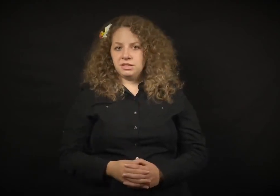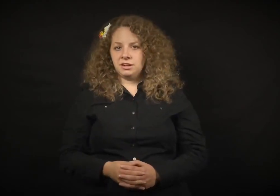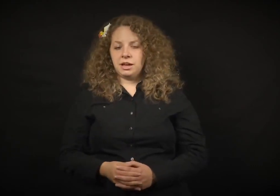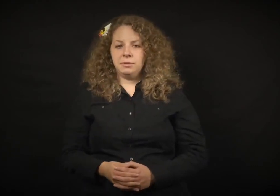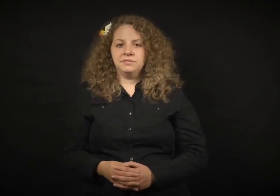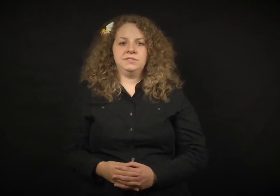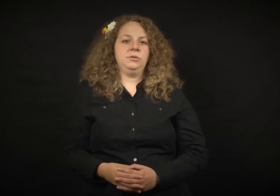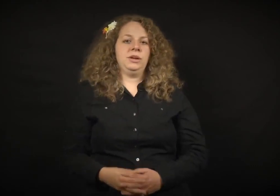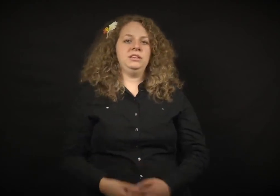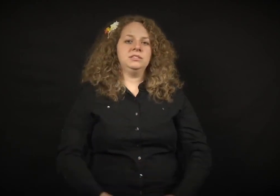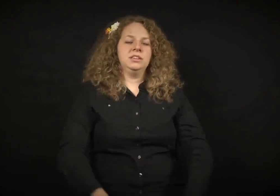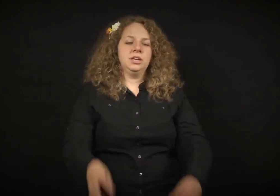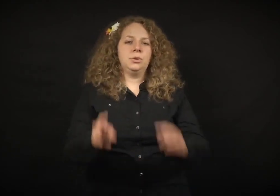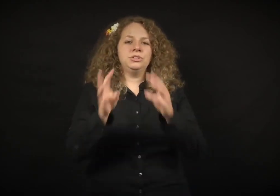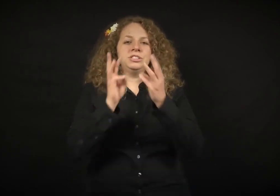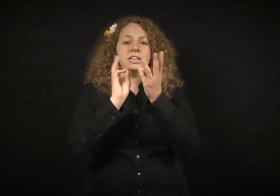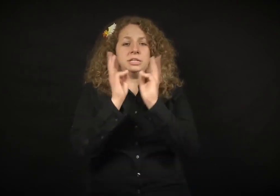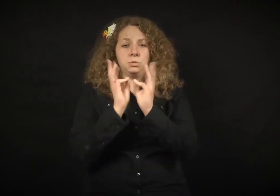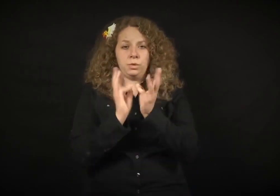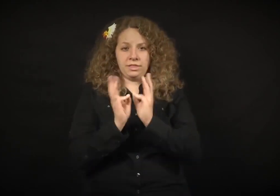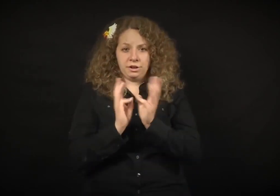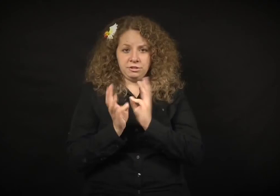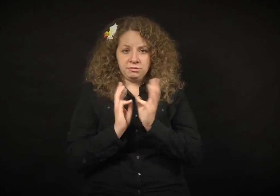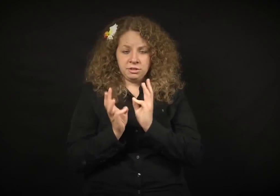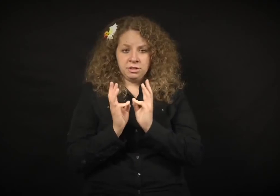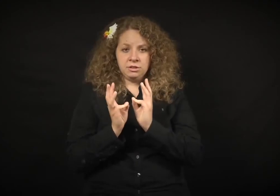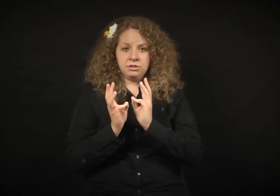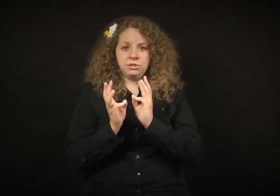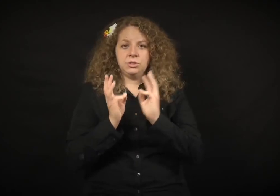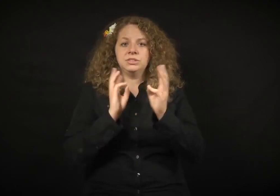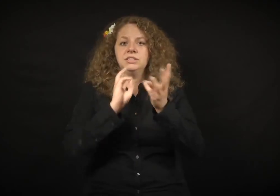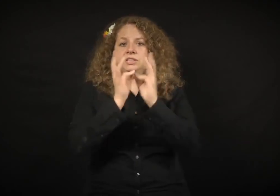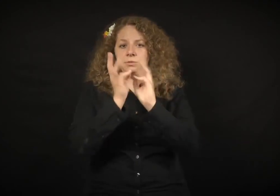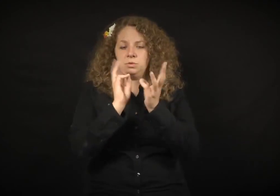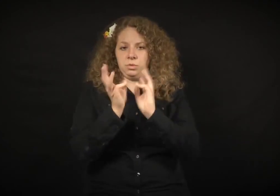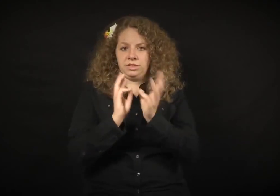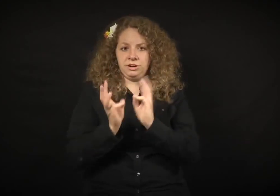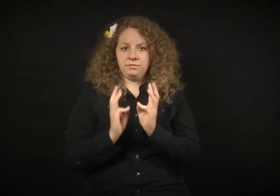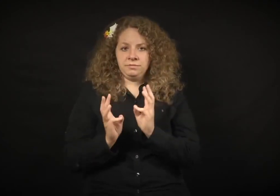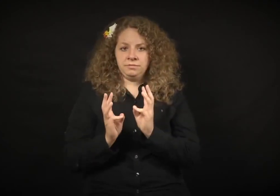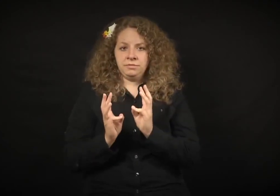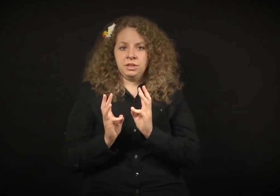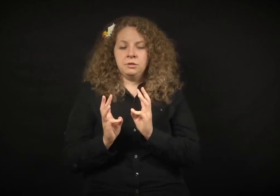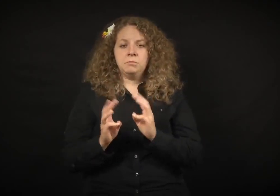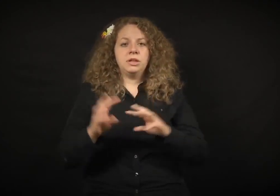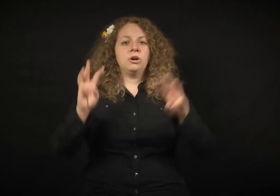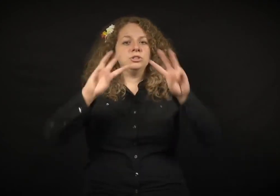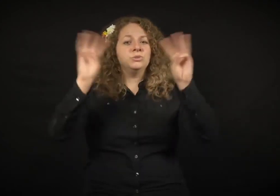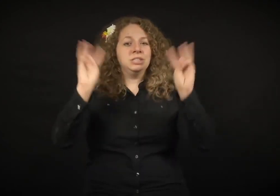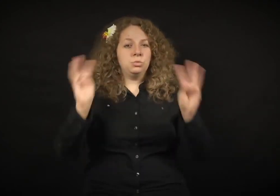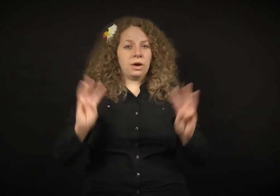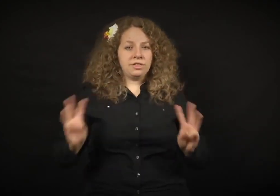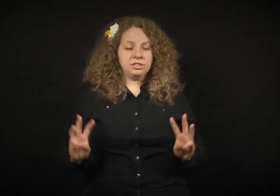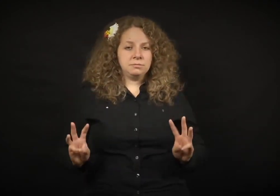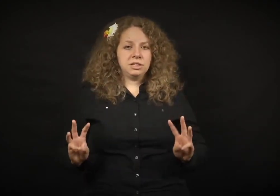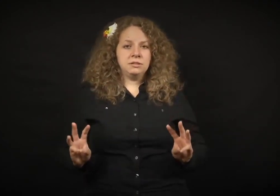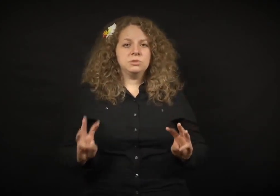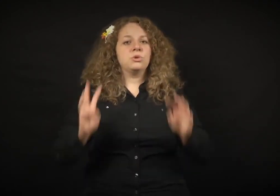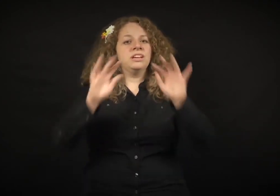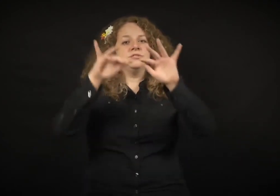done a couple of different ways. An older sign is weather, so you'll see this one, weather. But you'll also see weather sometimes, or even